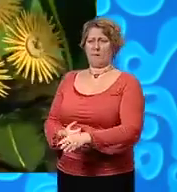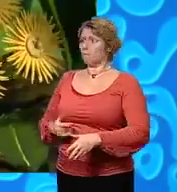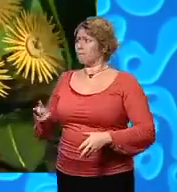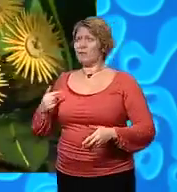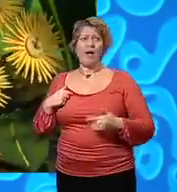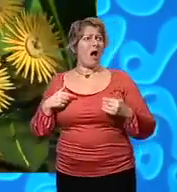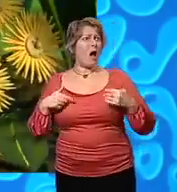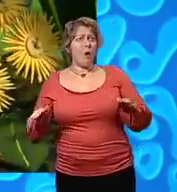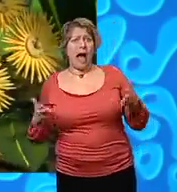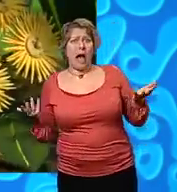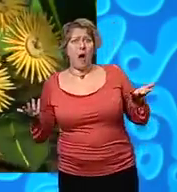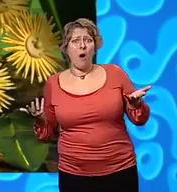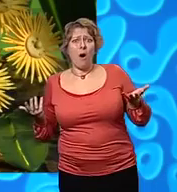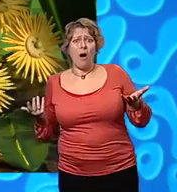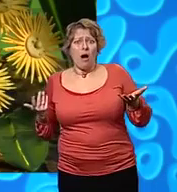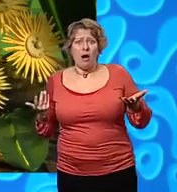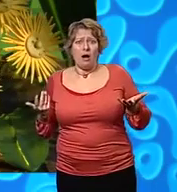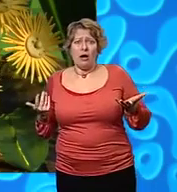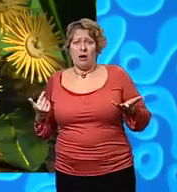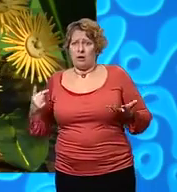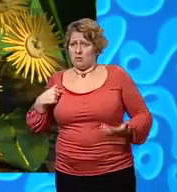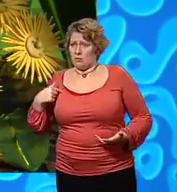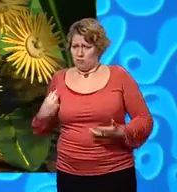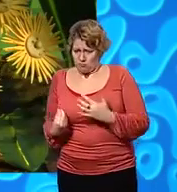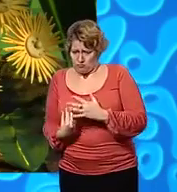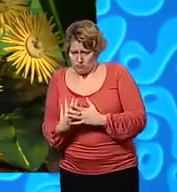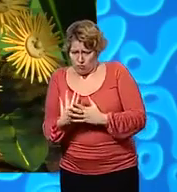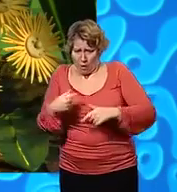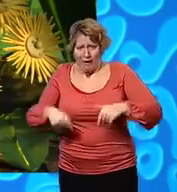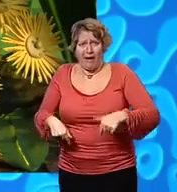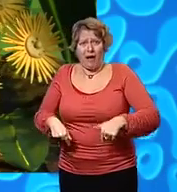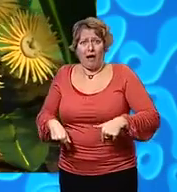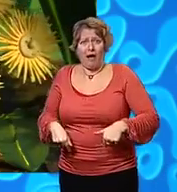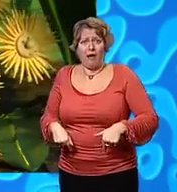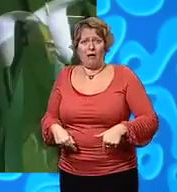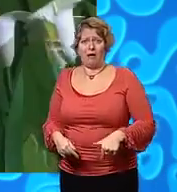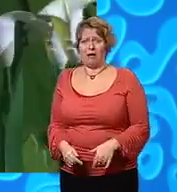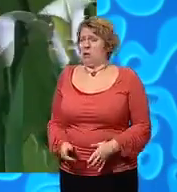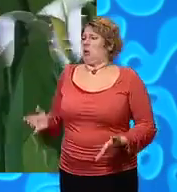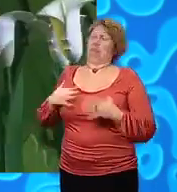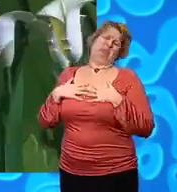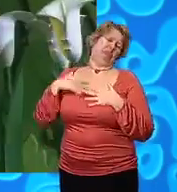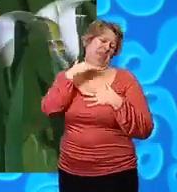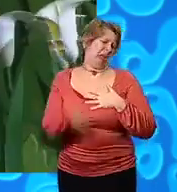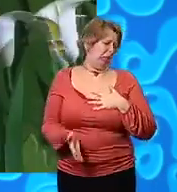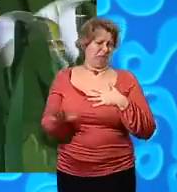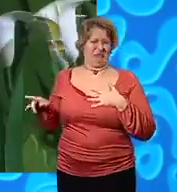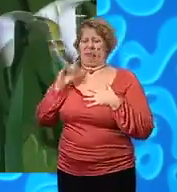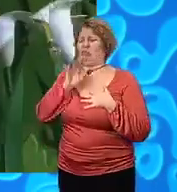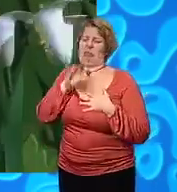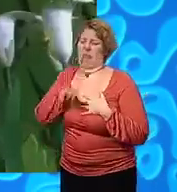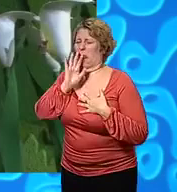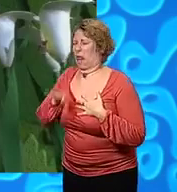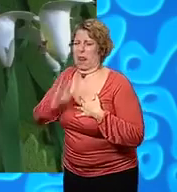"How can we go away?" said the dandelions. "We're growing here." "Oh, yuck! Spit,